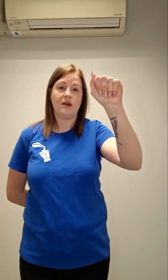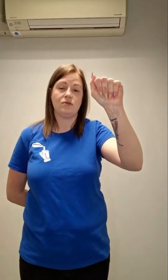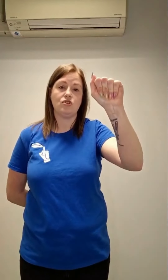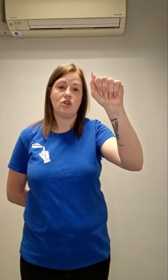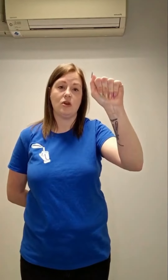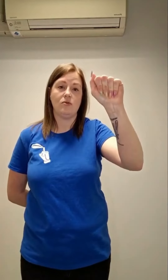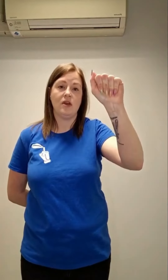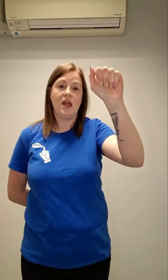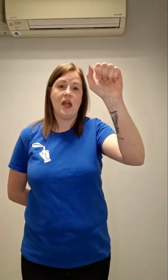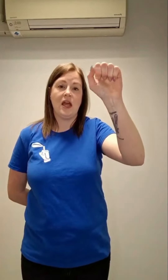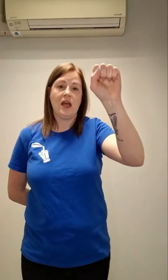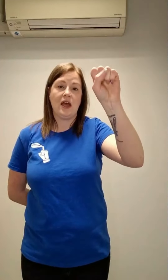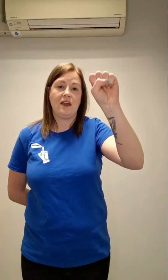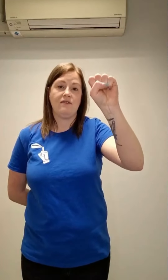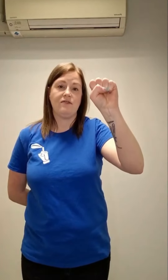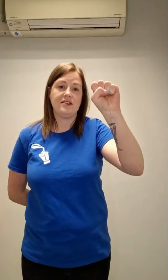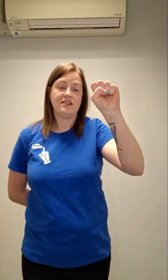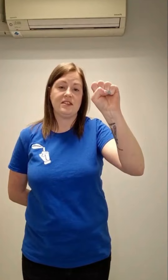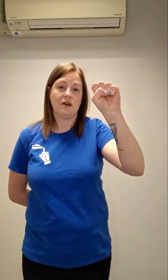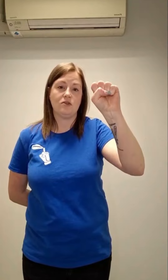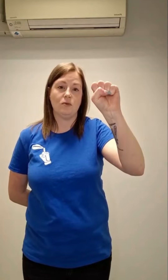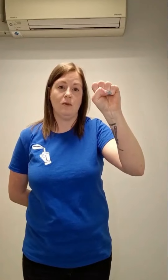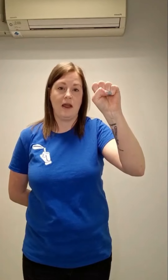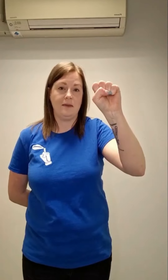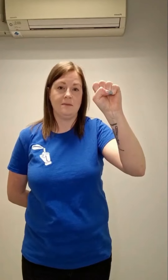on show, and a fist is tucked all away.